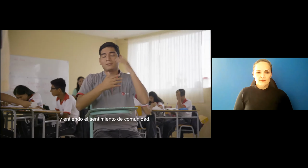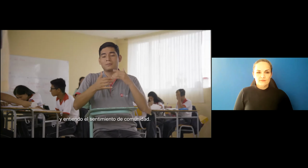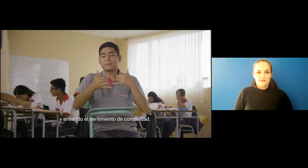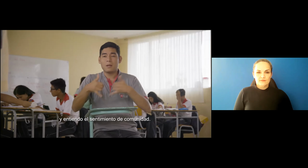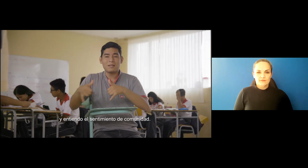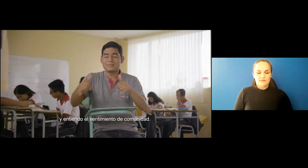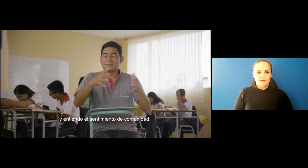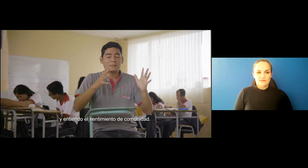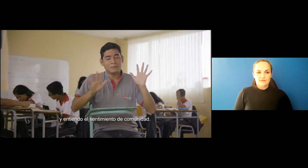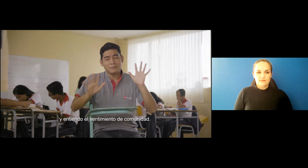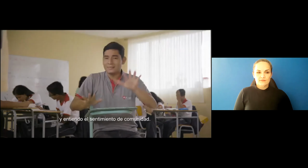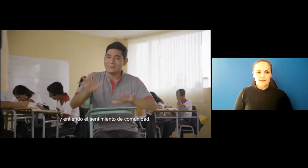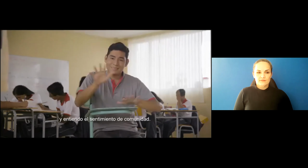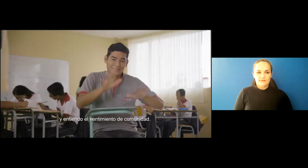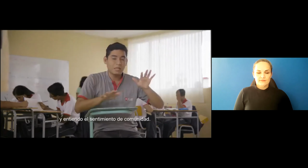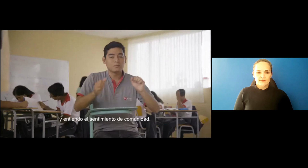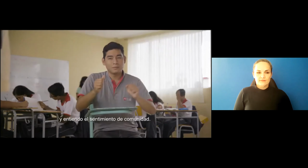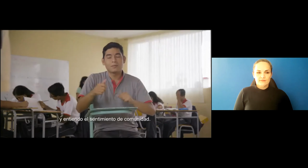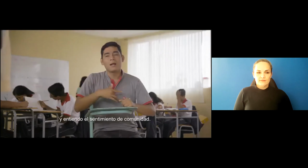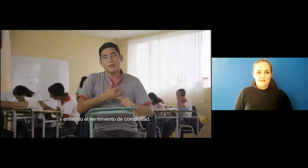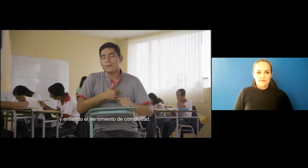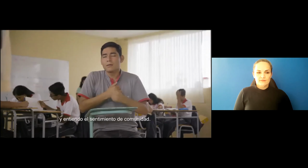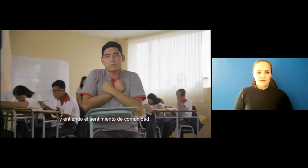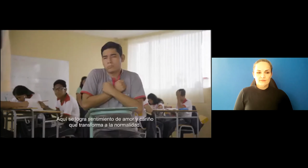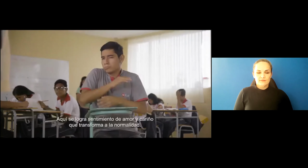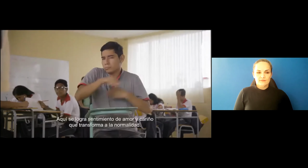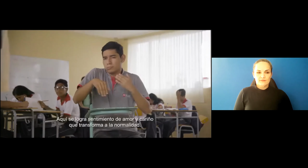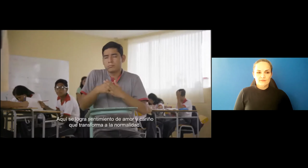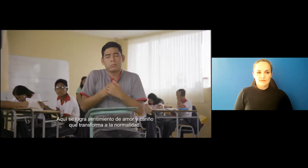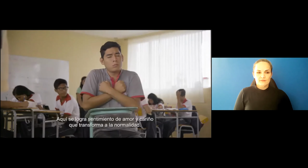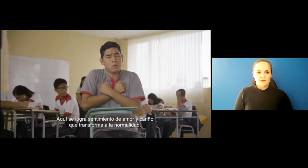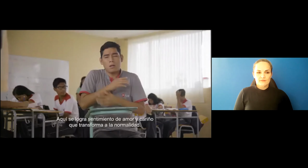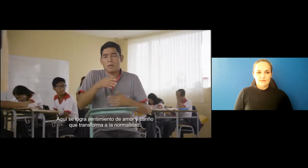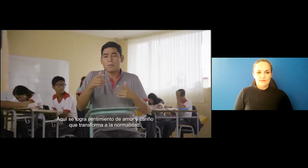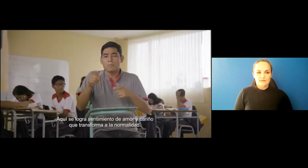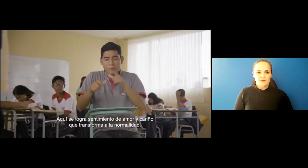And I understand this feeling of community.